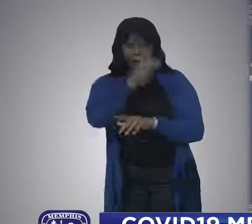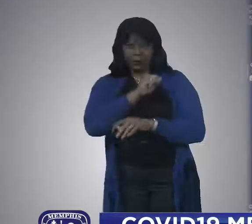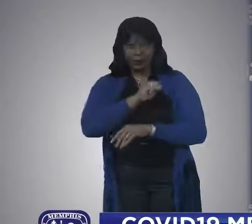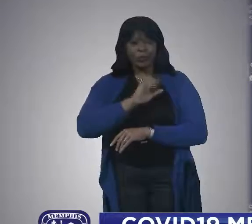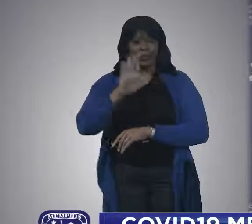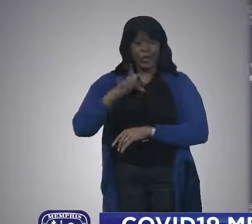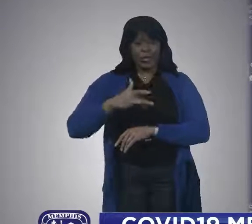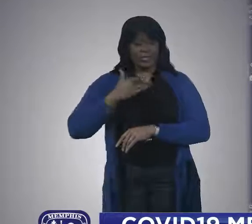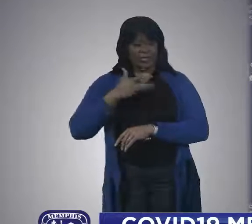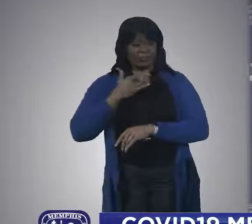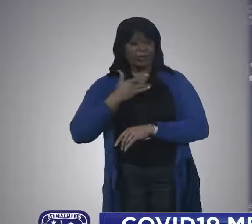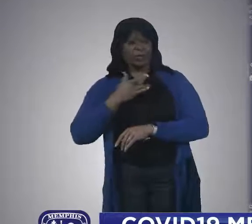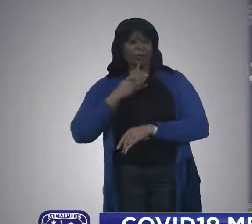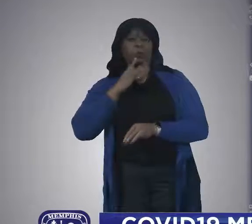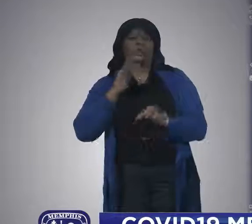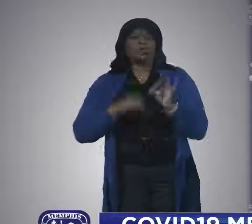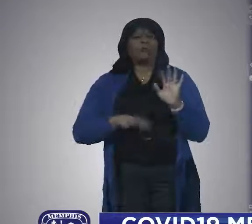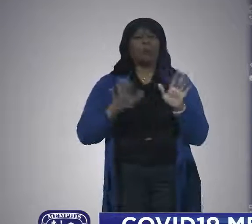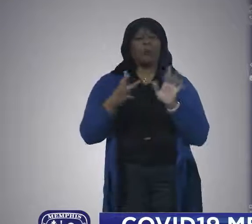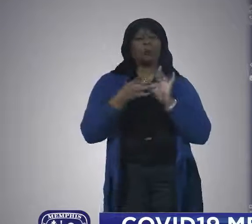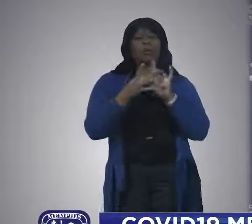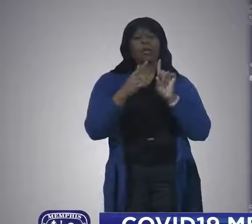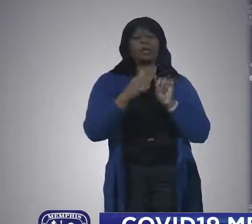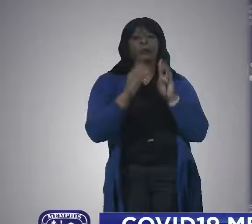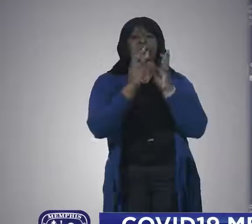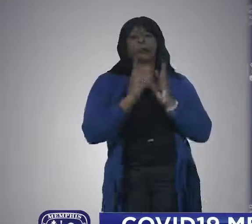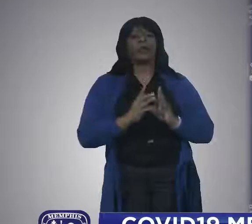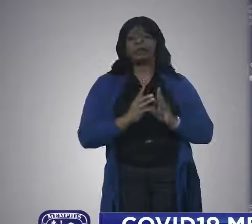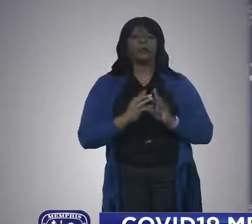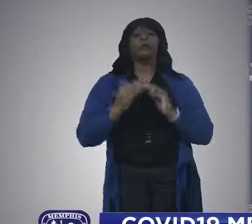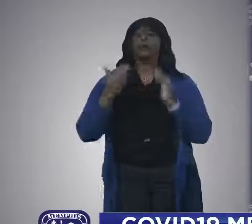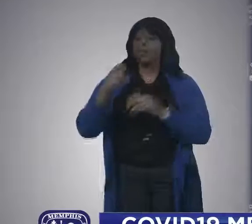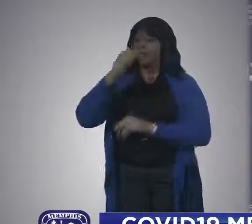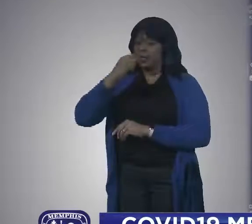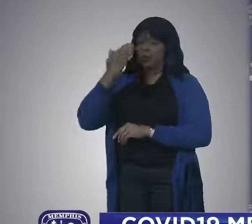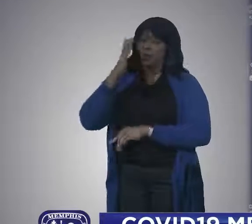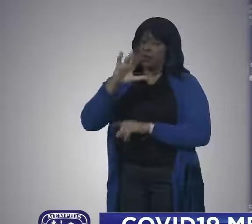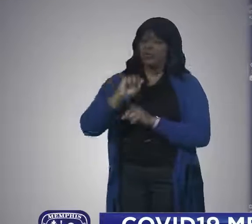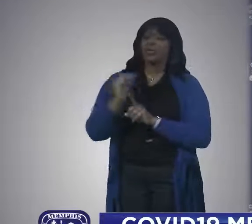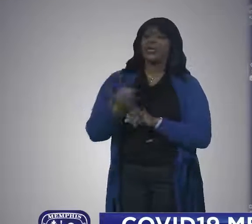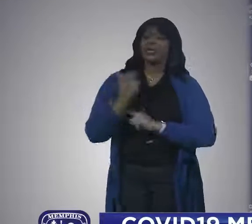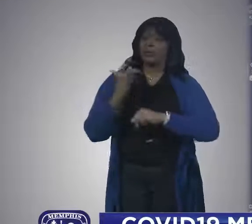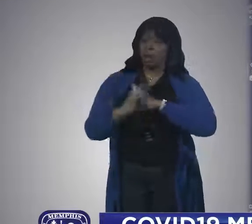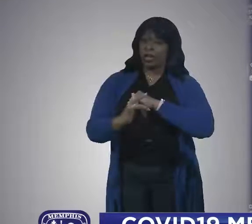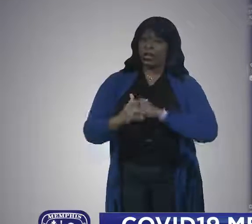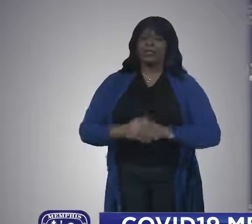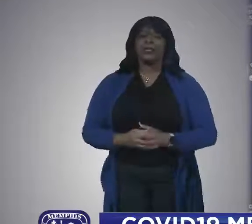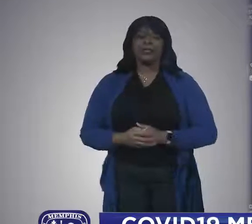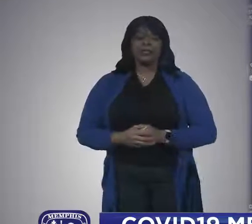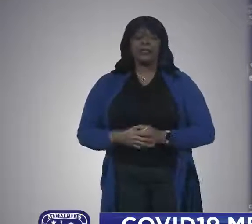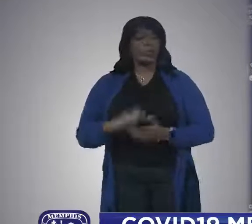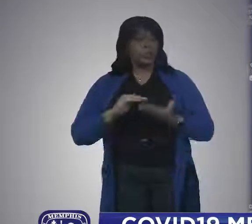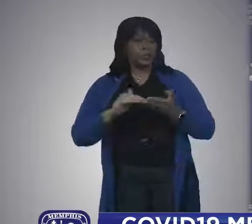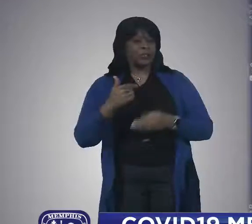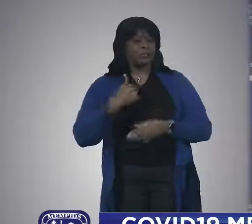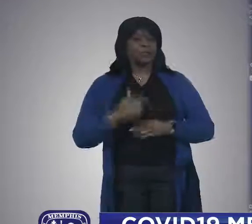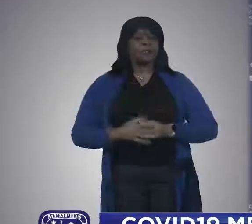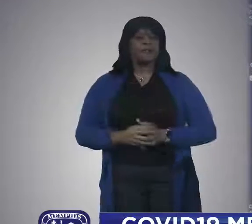your symptoms are simply seasonal allergies. You should go get tested so that you know your status early. Excuse me.